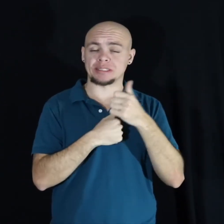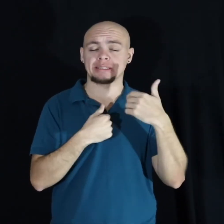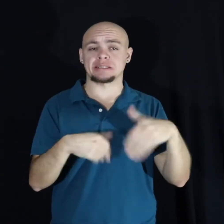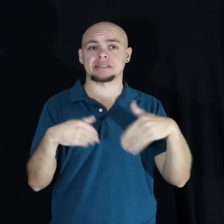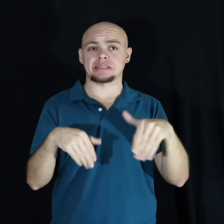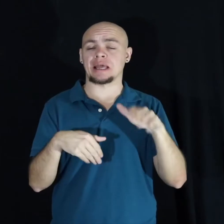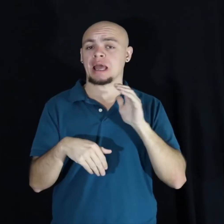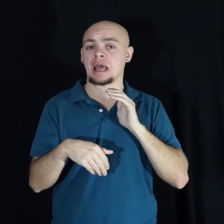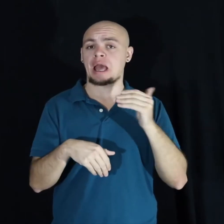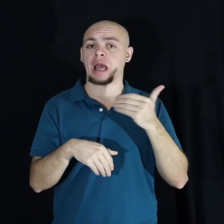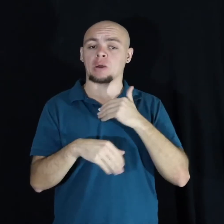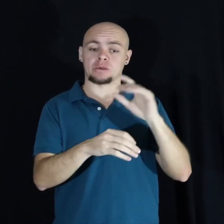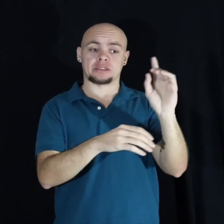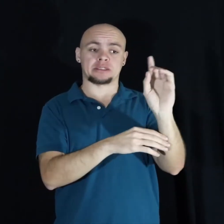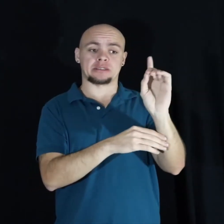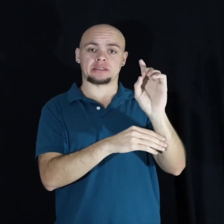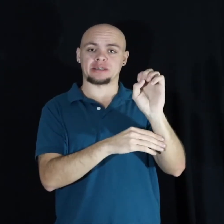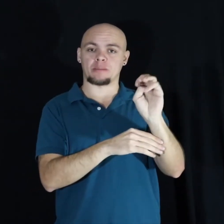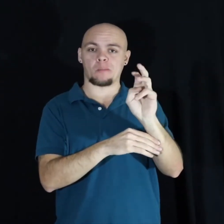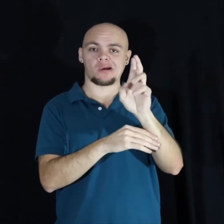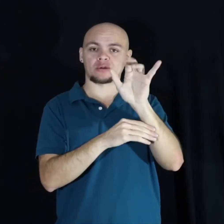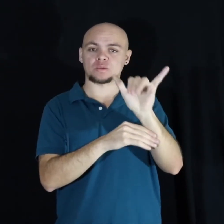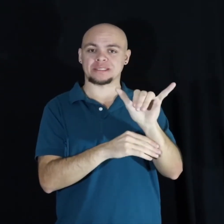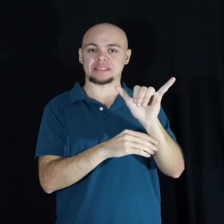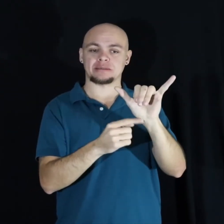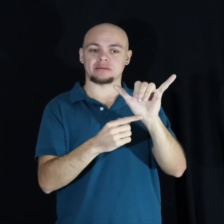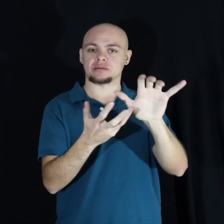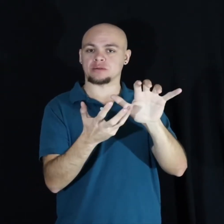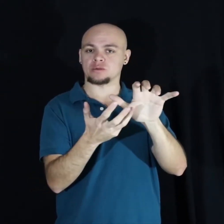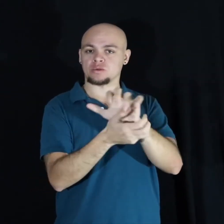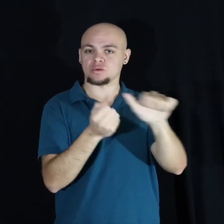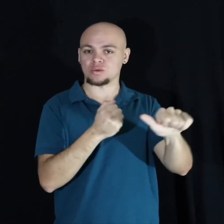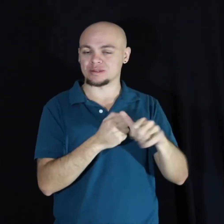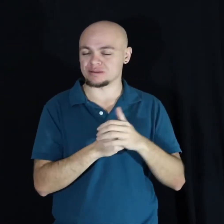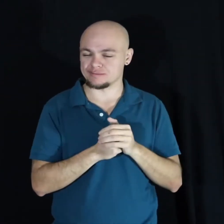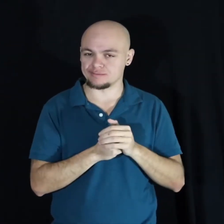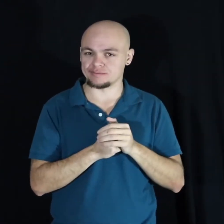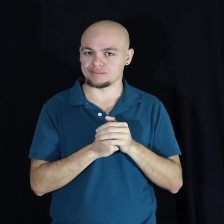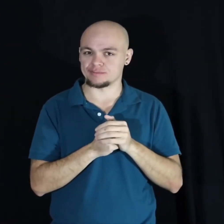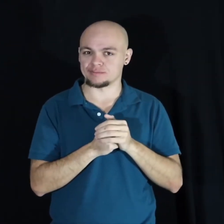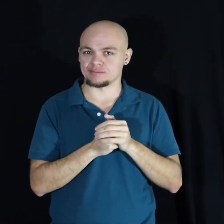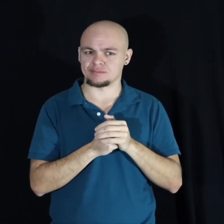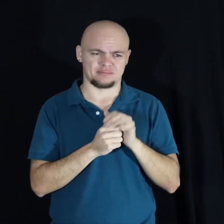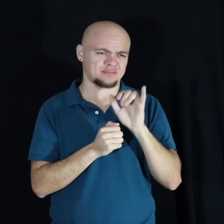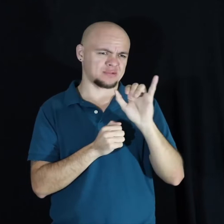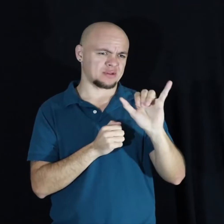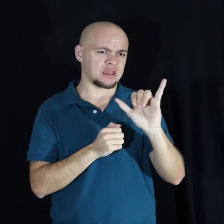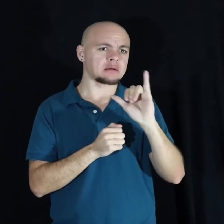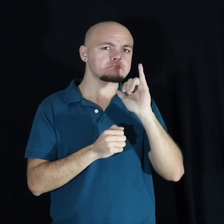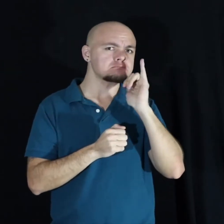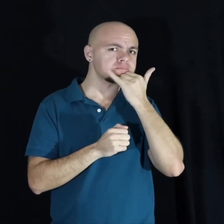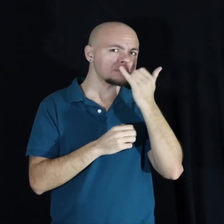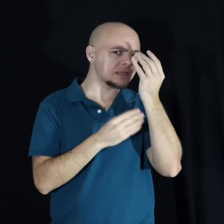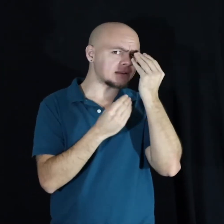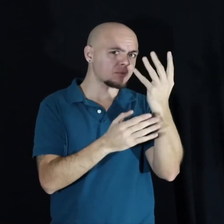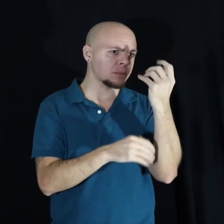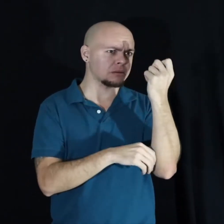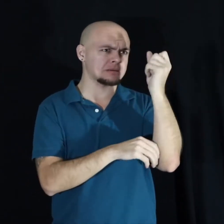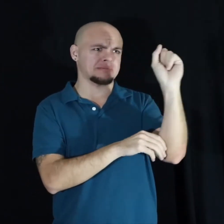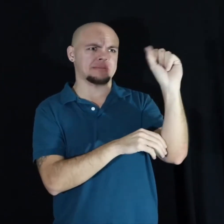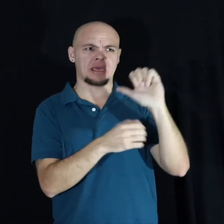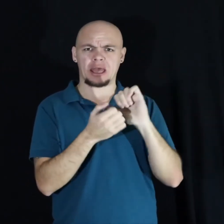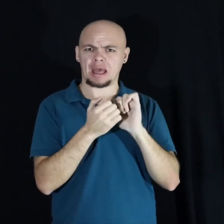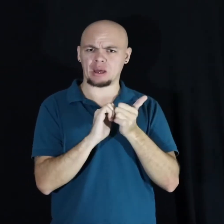our democracy. So, how then can we fight disinformation? Well, I think we